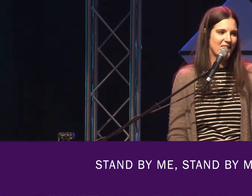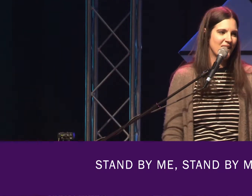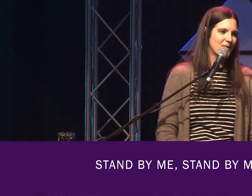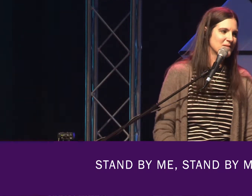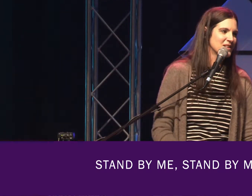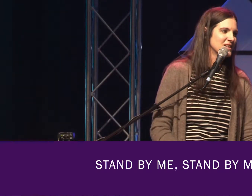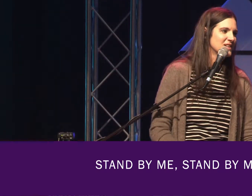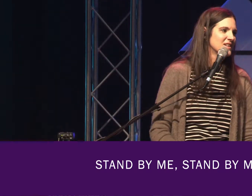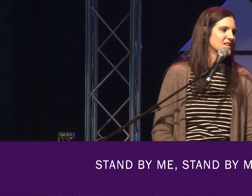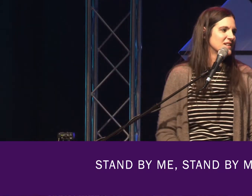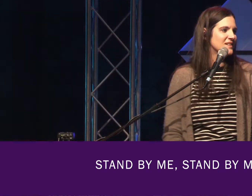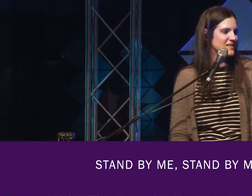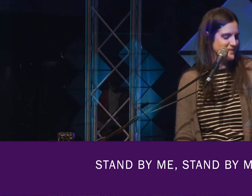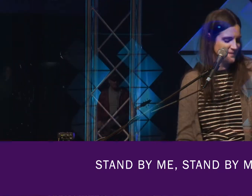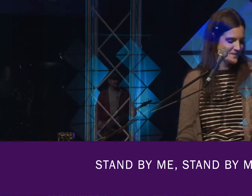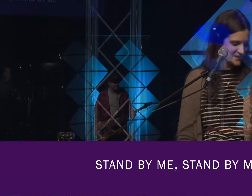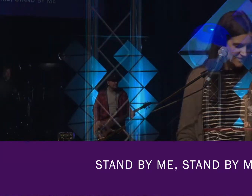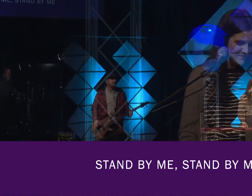Stand by me.